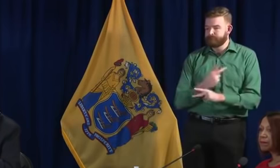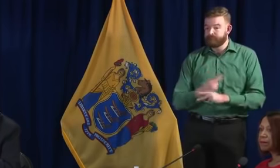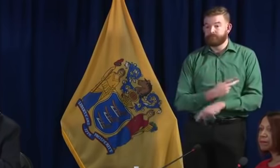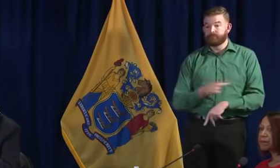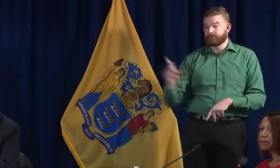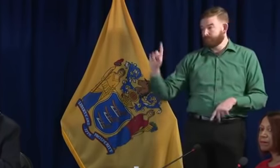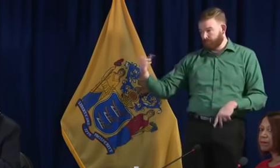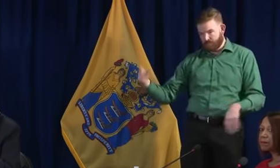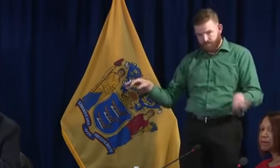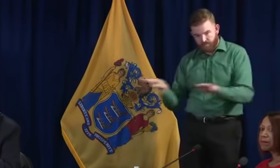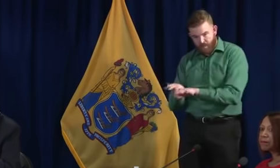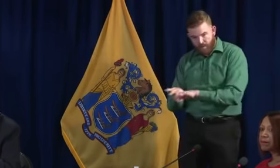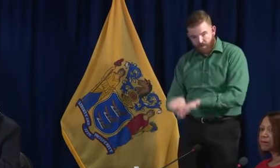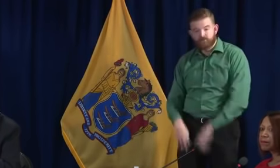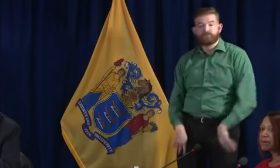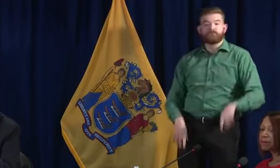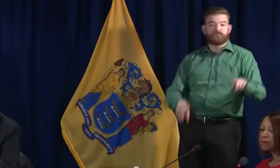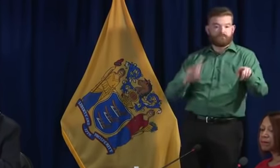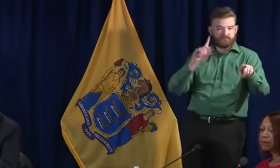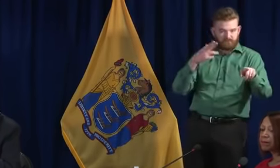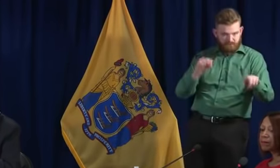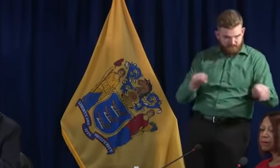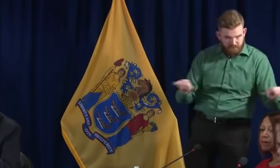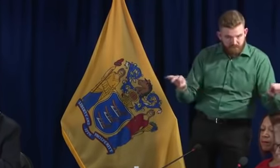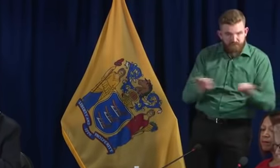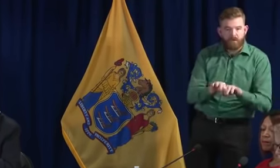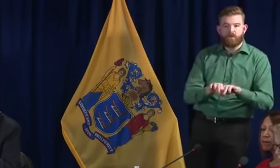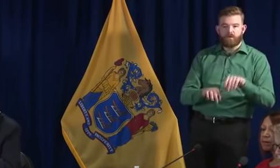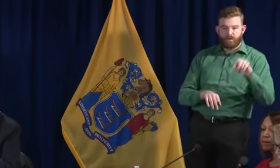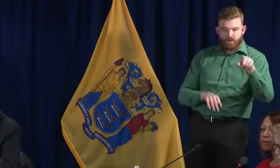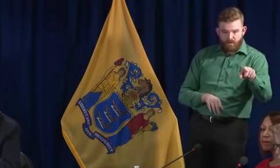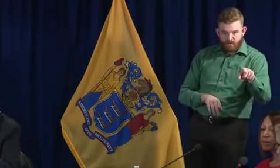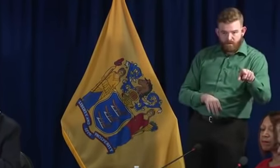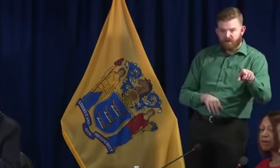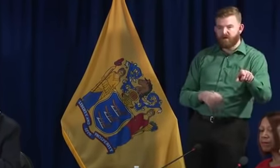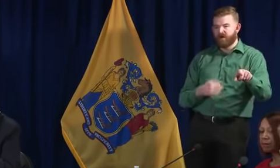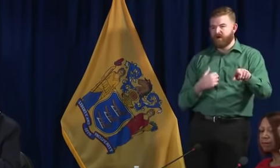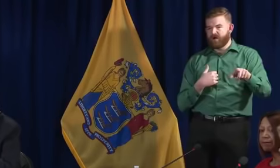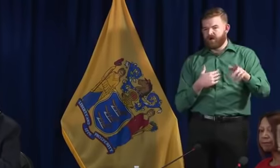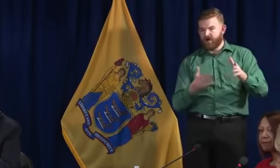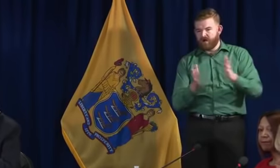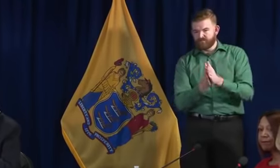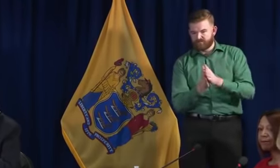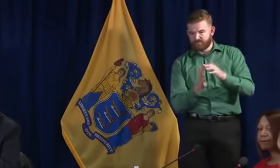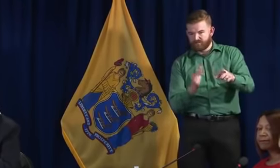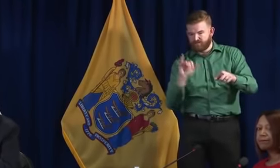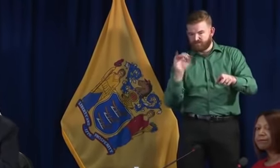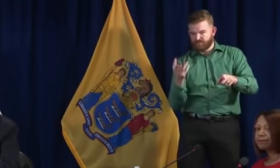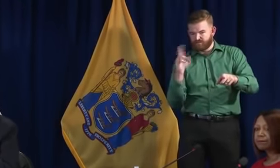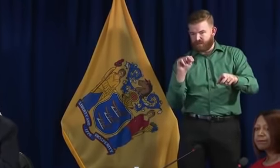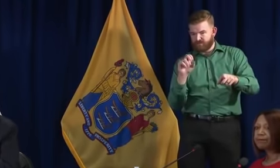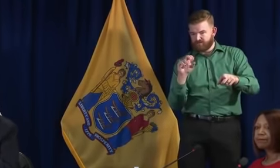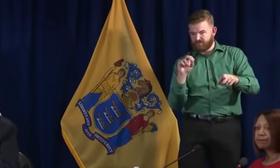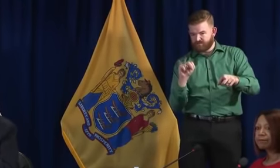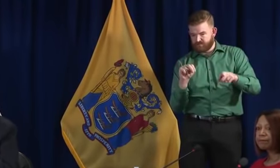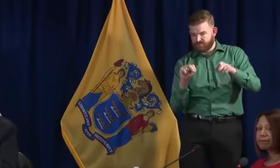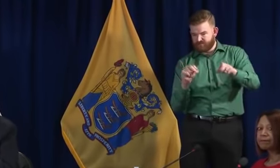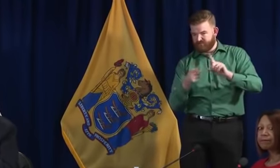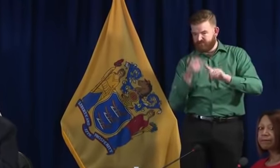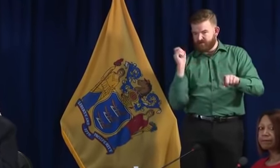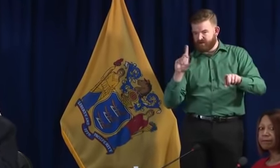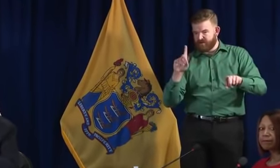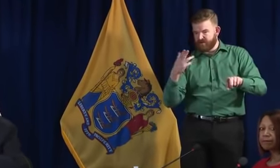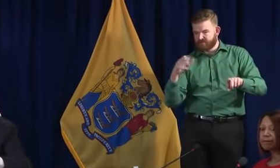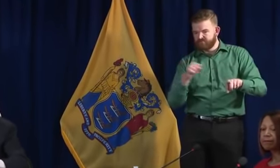Human Services, and with that I'd love to ask Commissioner Carol Johnson to say a few words about what her department is up to help us fight